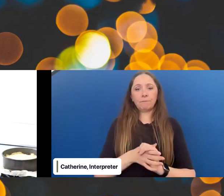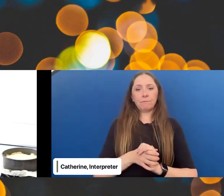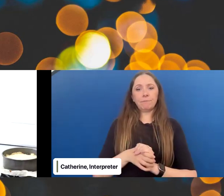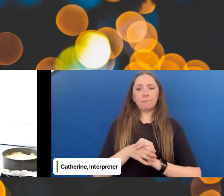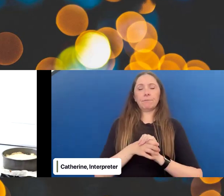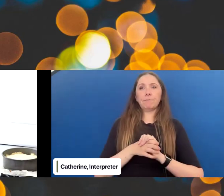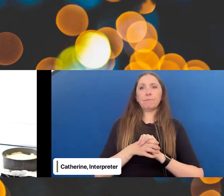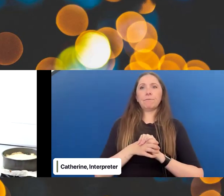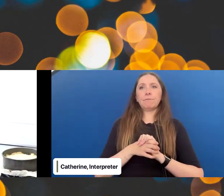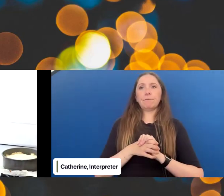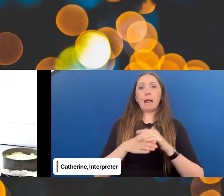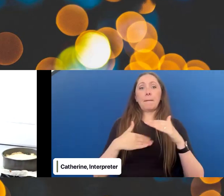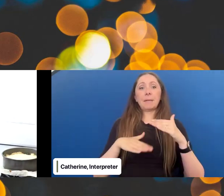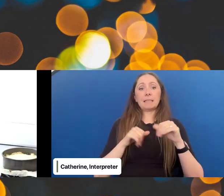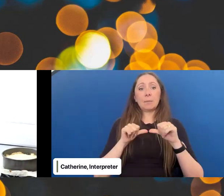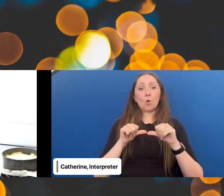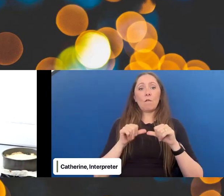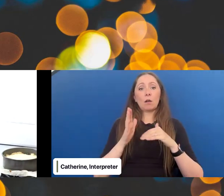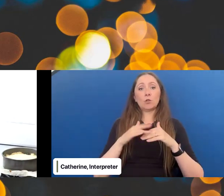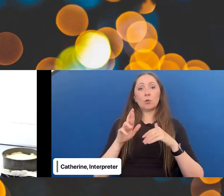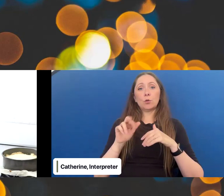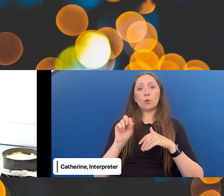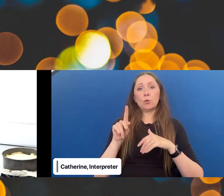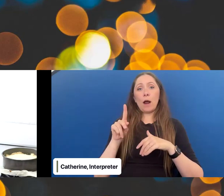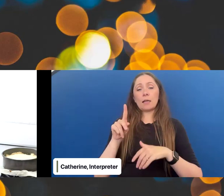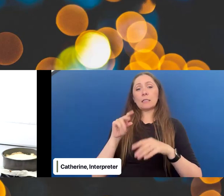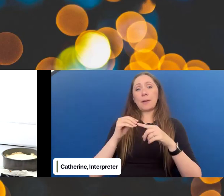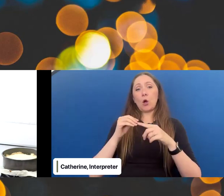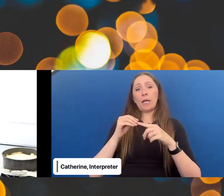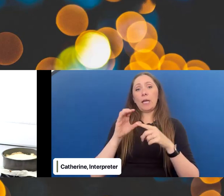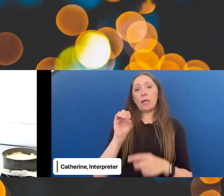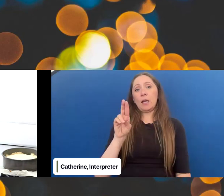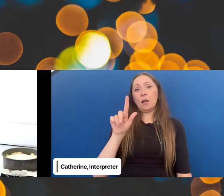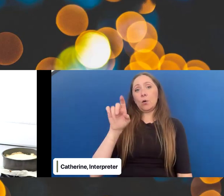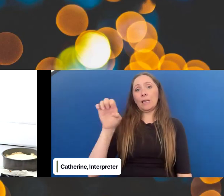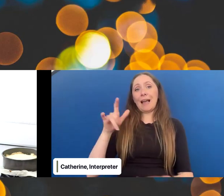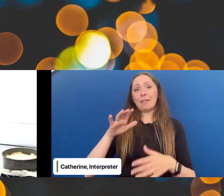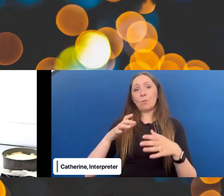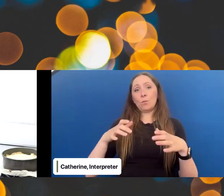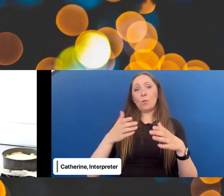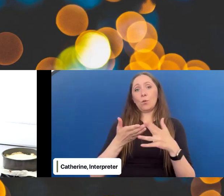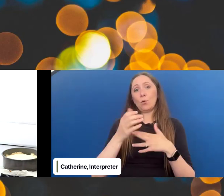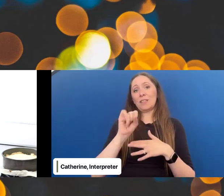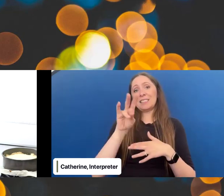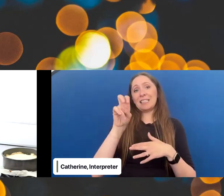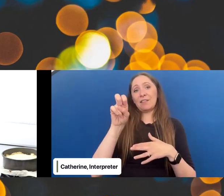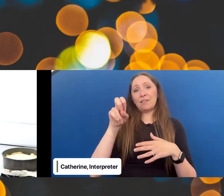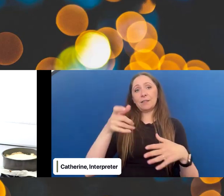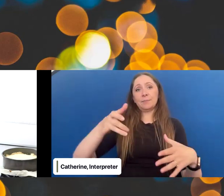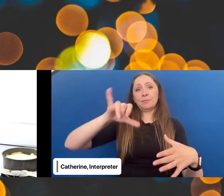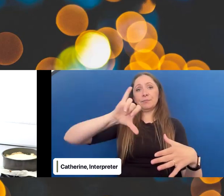So we'll basically move on to the raspberry coulis and straining this baby using a